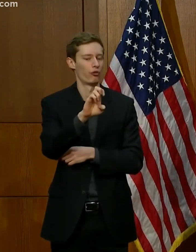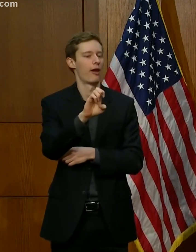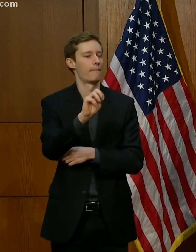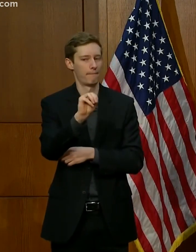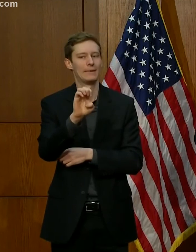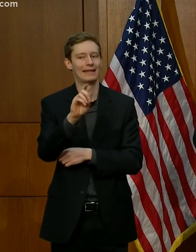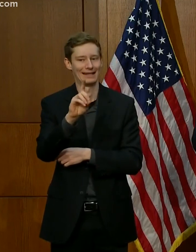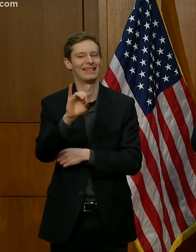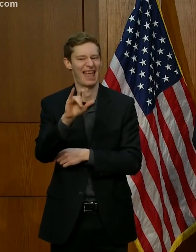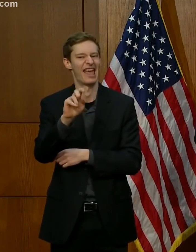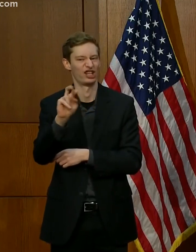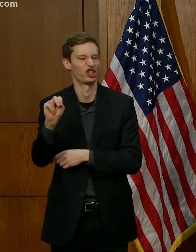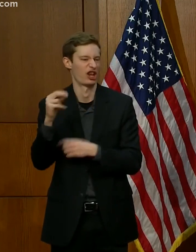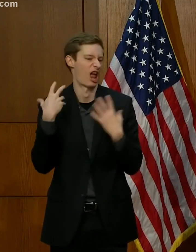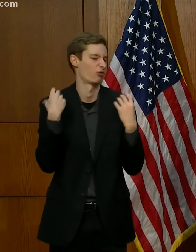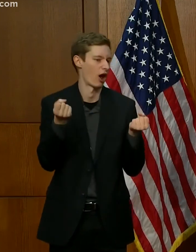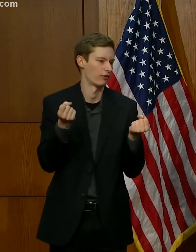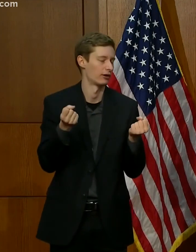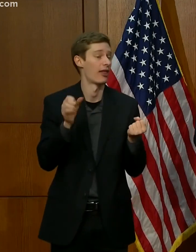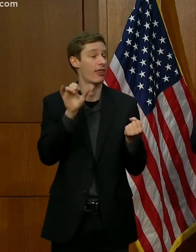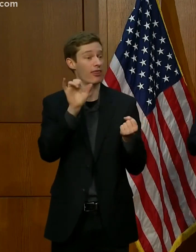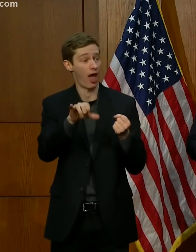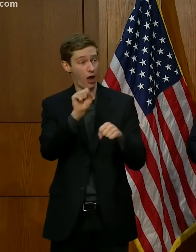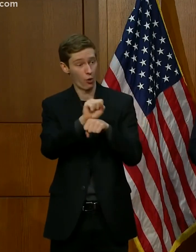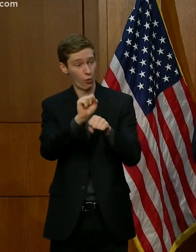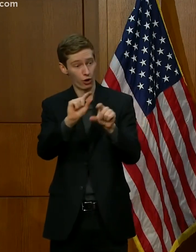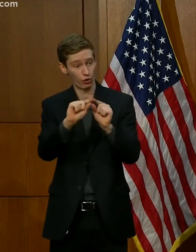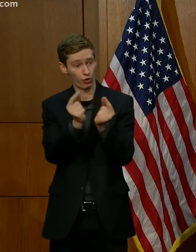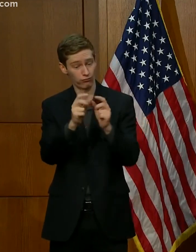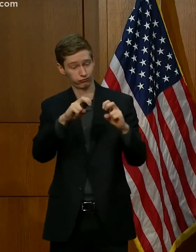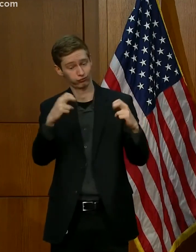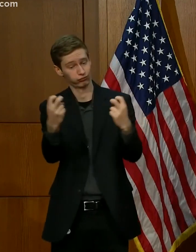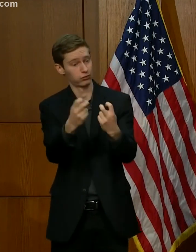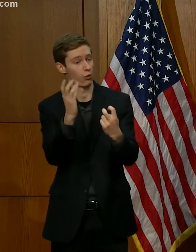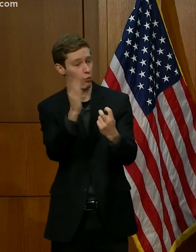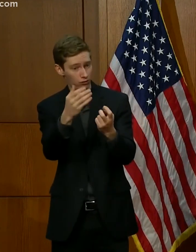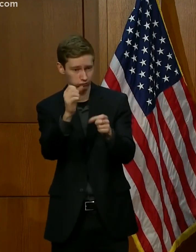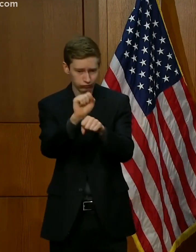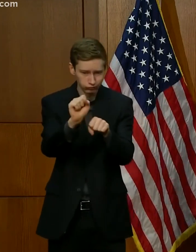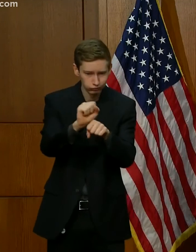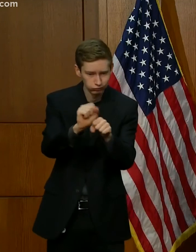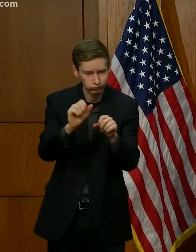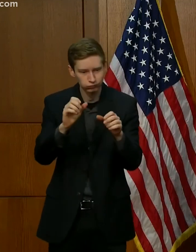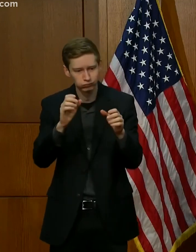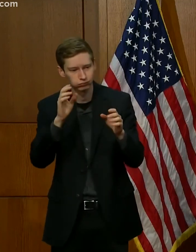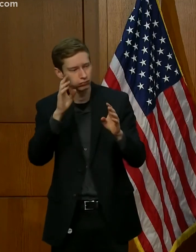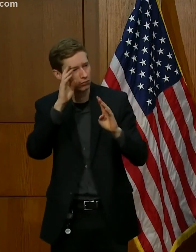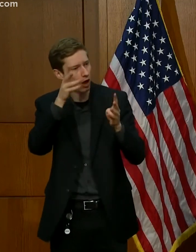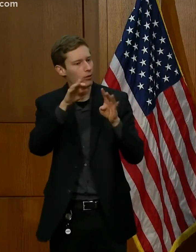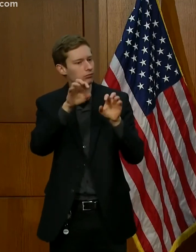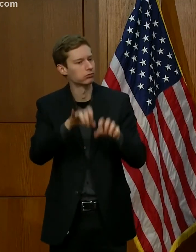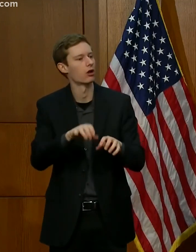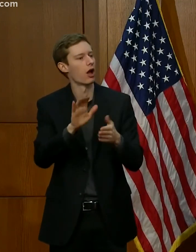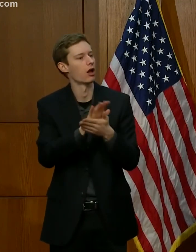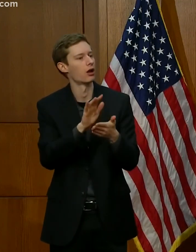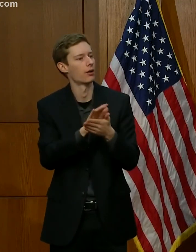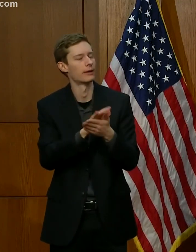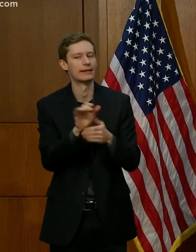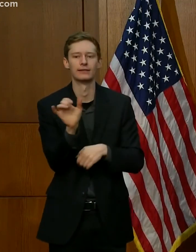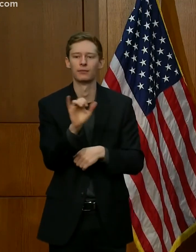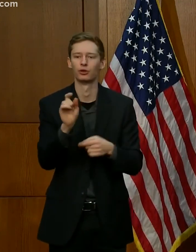Learns, and essentially that work group will be putting together a document similar to our 3R document that you're all probably